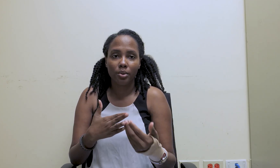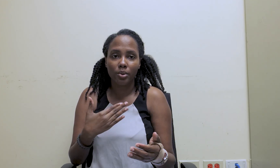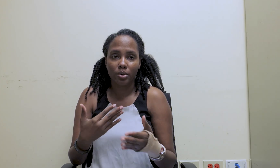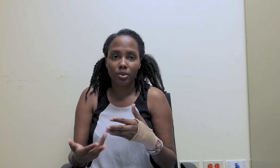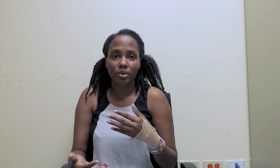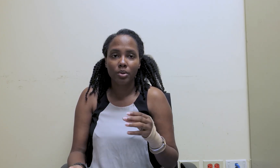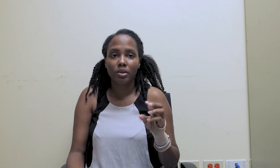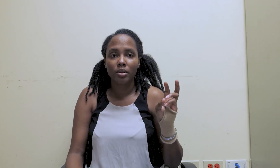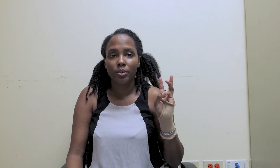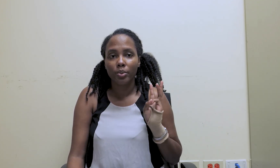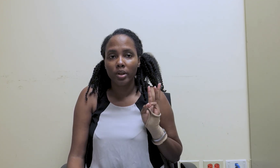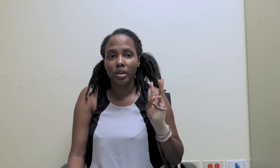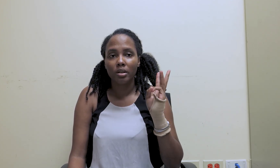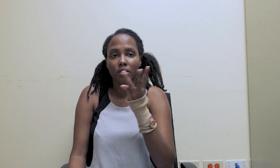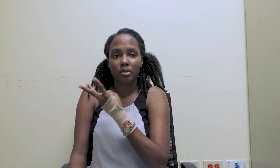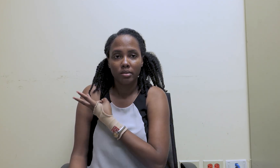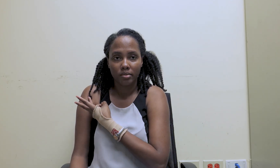Although we